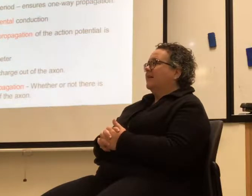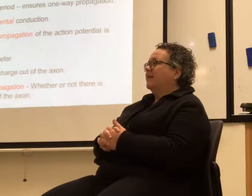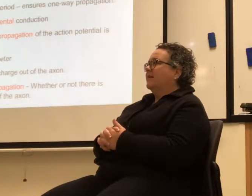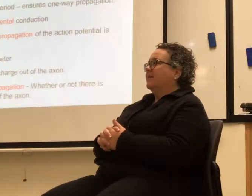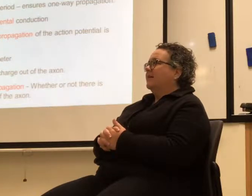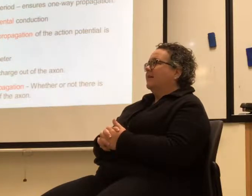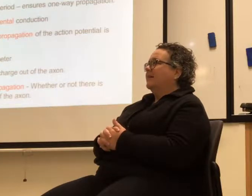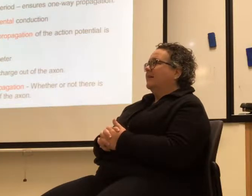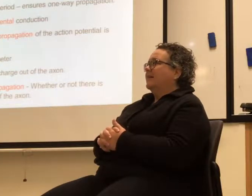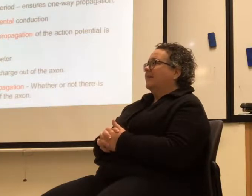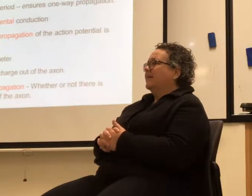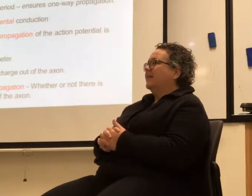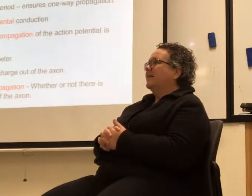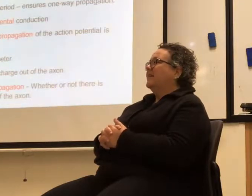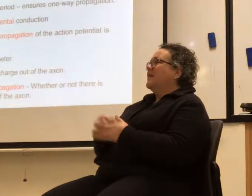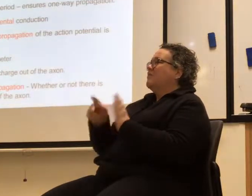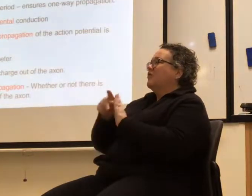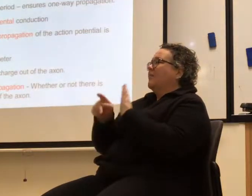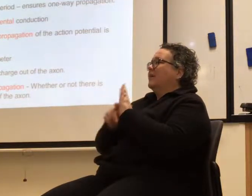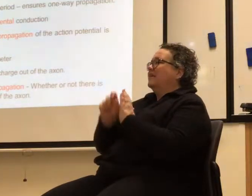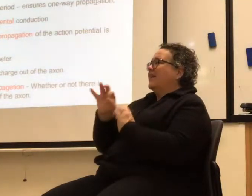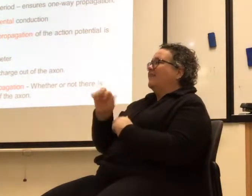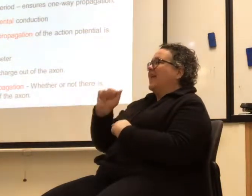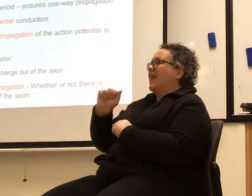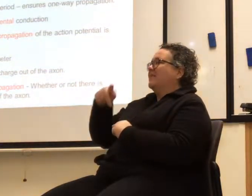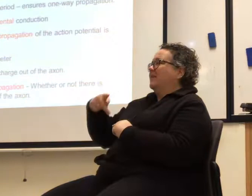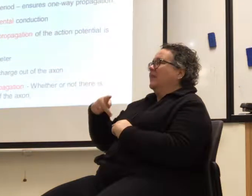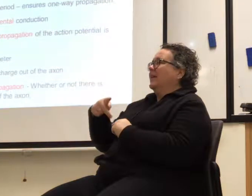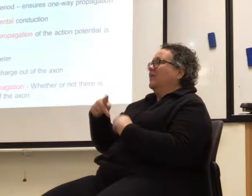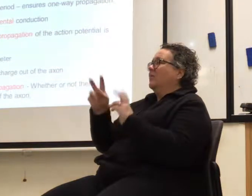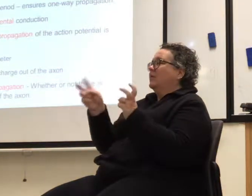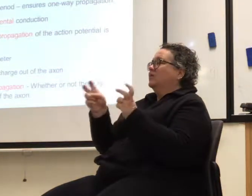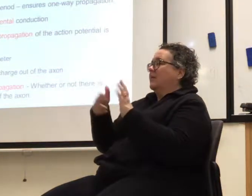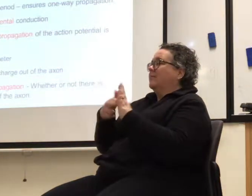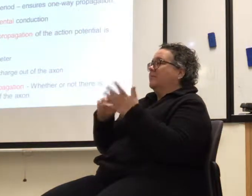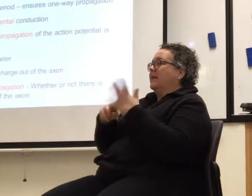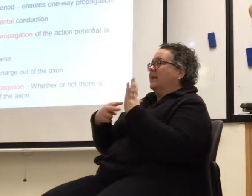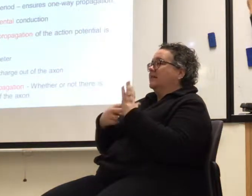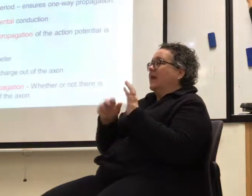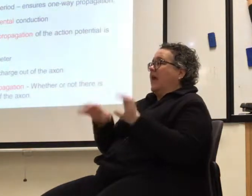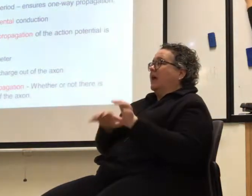Properties of the AP, which stands for action potential. Number 1,